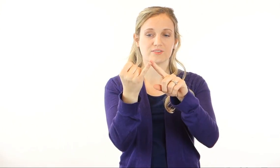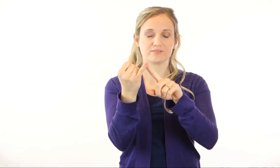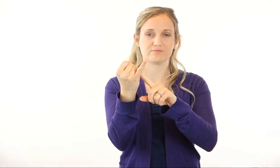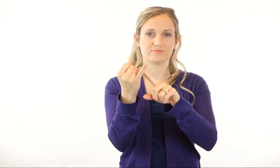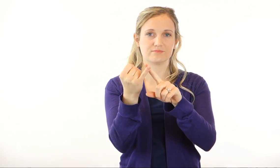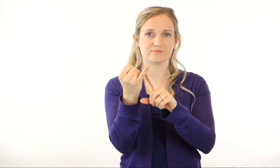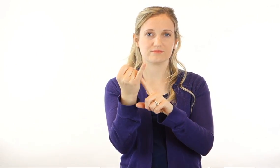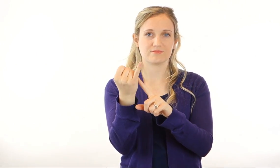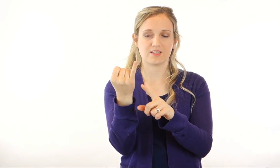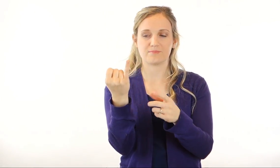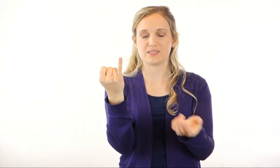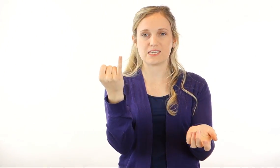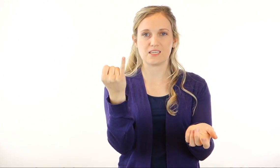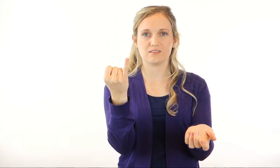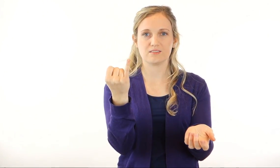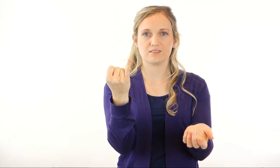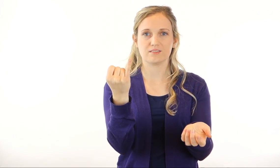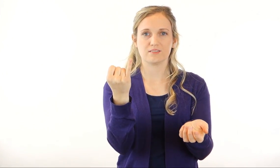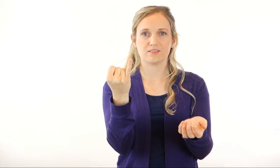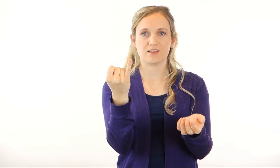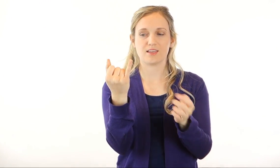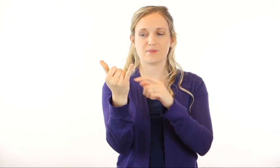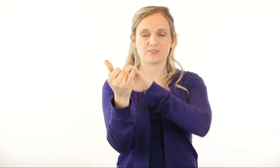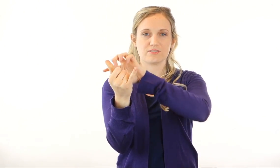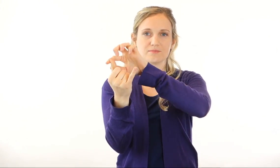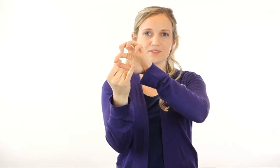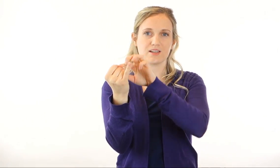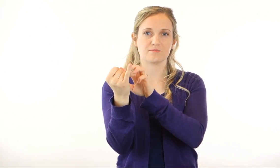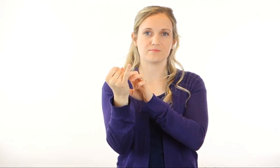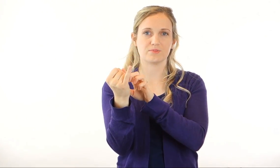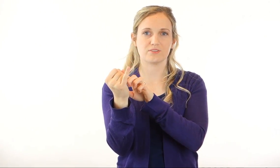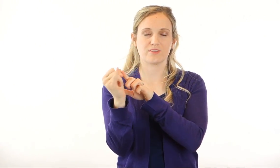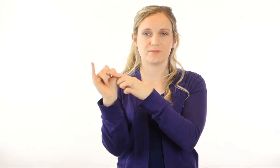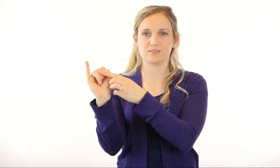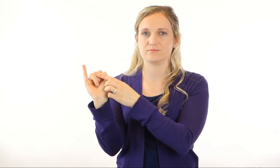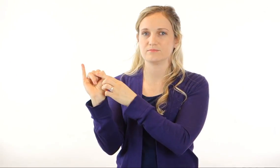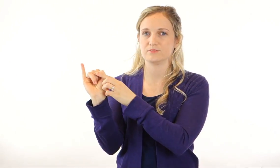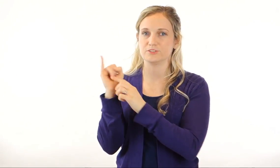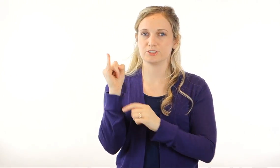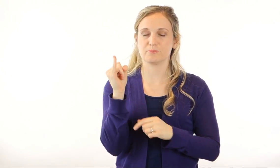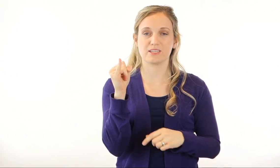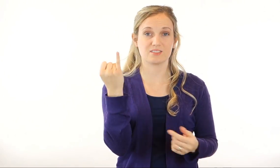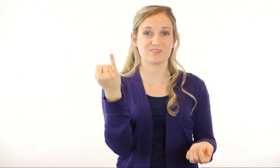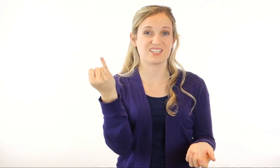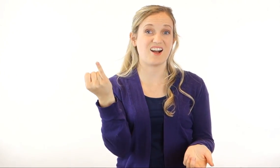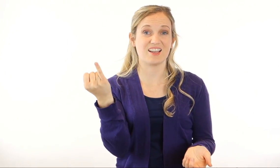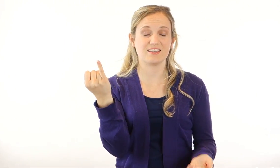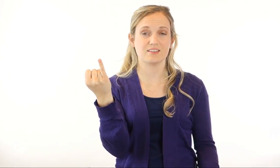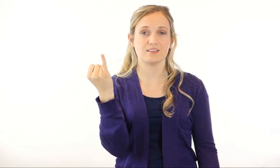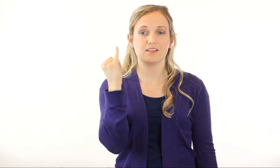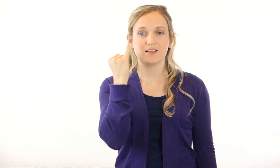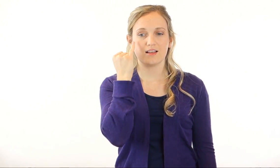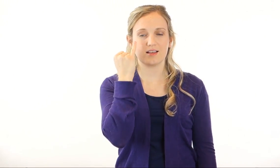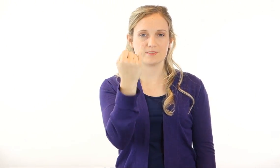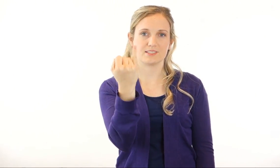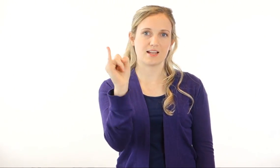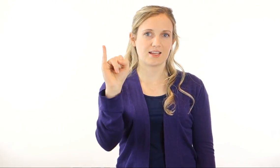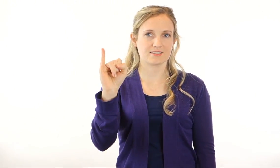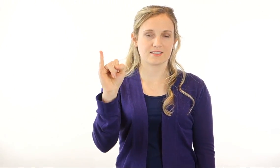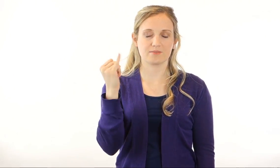your pinky. And make sure your thumb's not out. Put your thumb in. So it's just your pinky. So it's an I. This is an I in sign